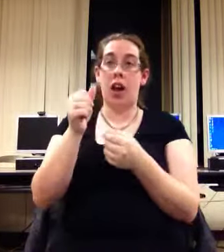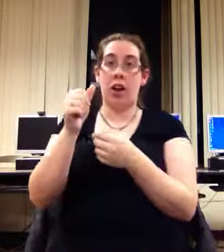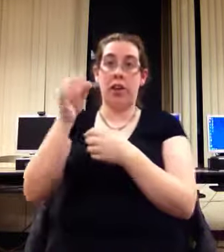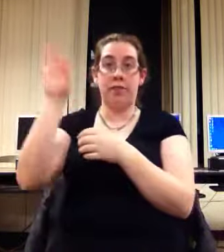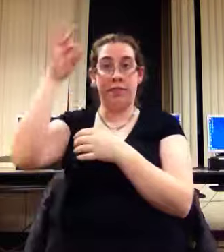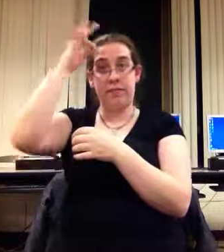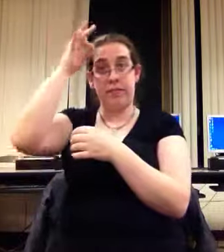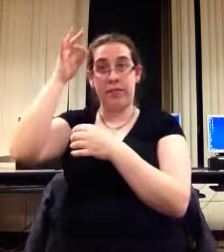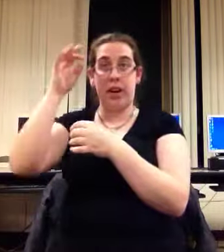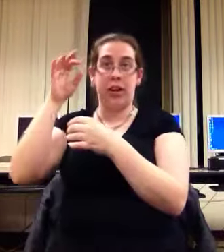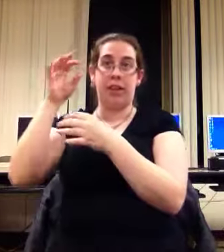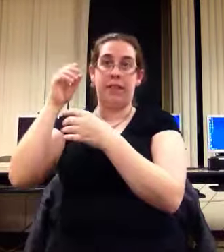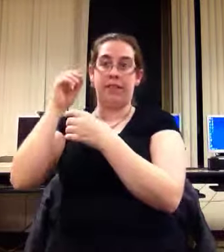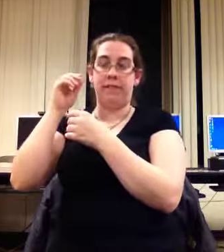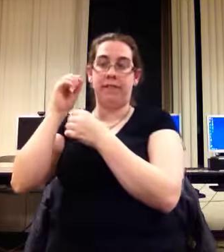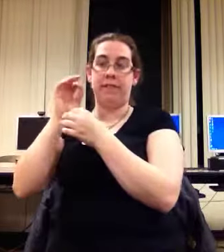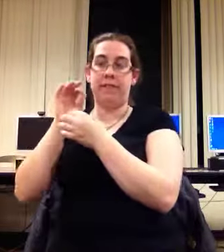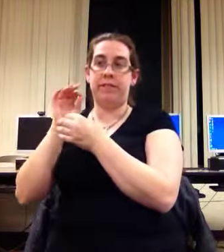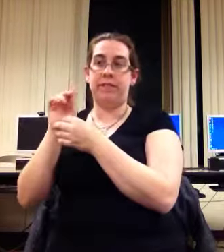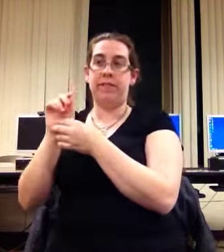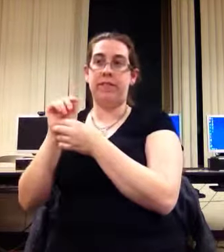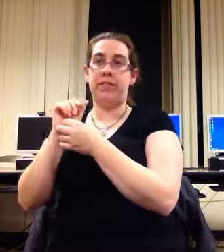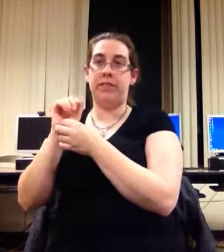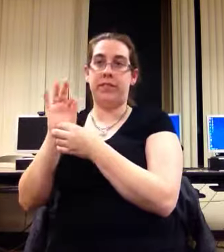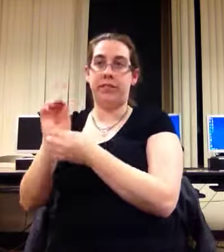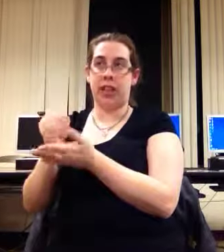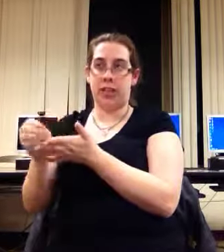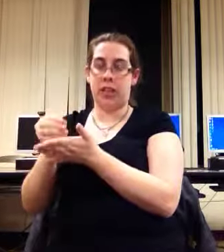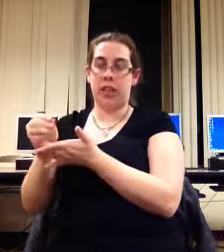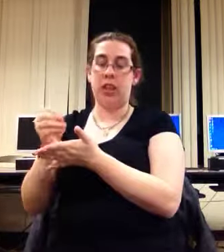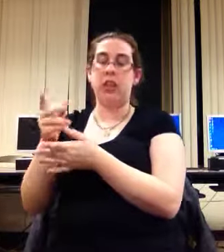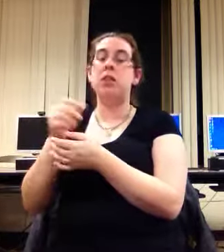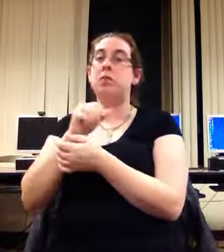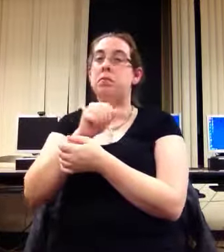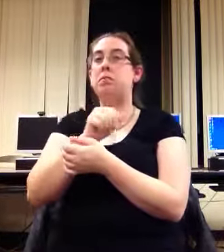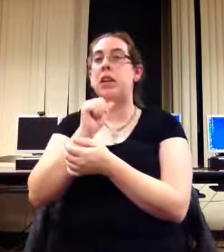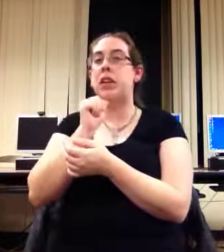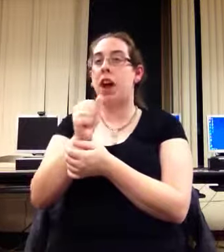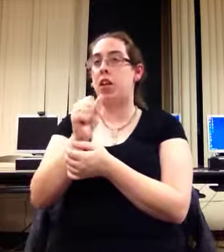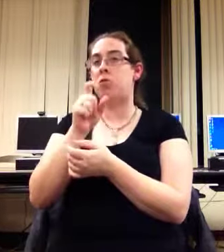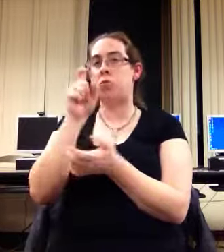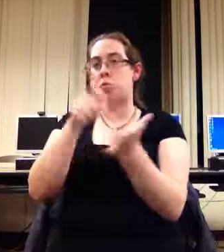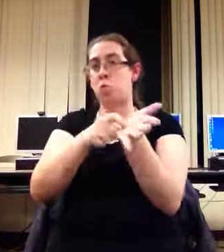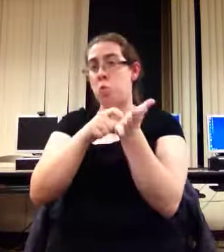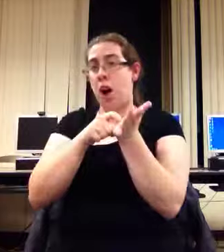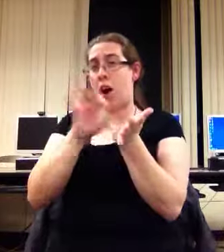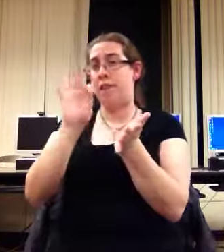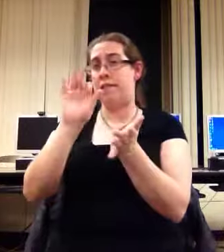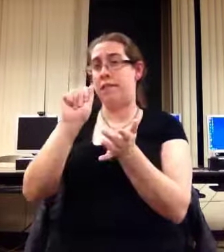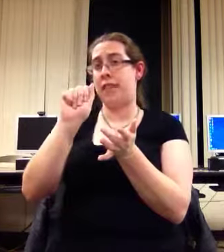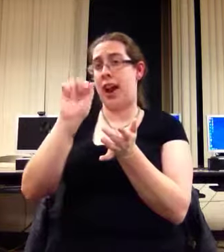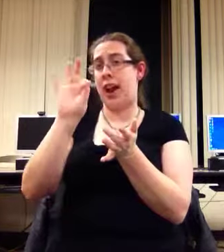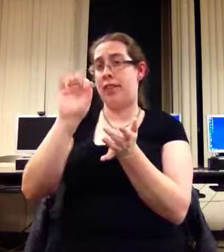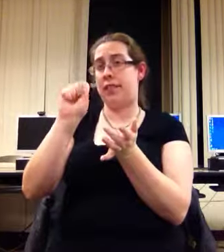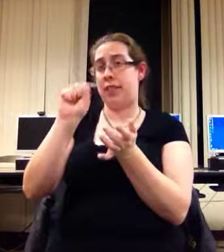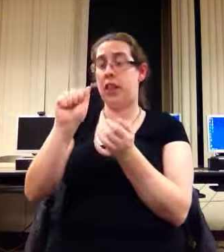out the FAFSA form to determine your level of financial need. Ask at your institution's financial aid office for